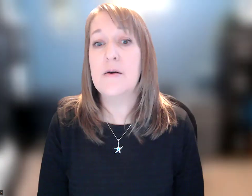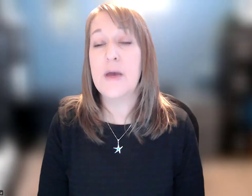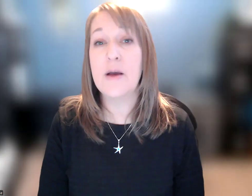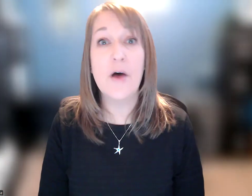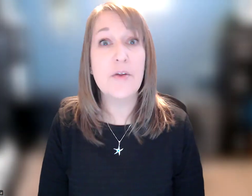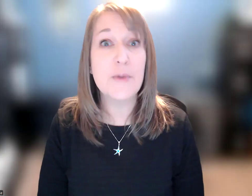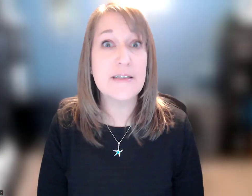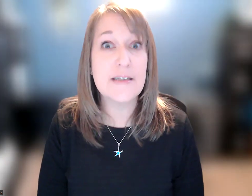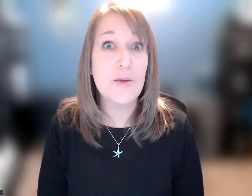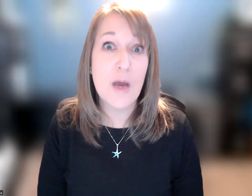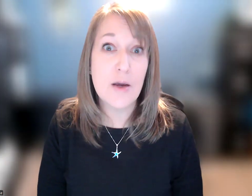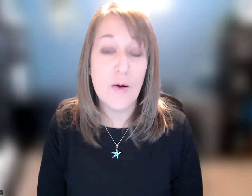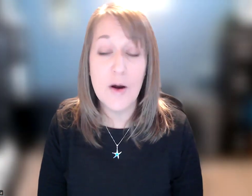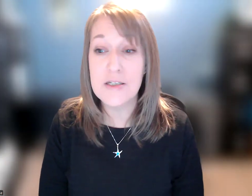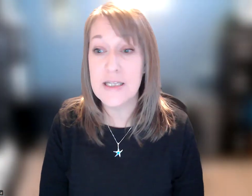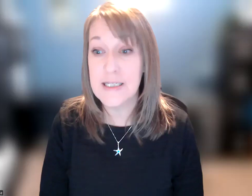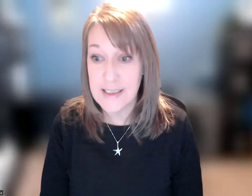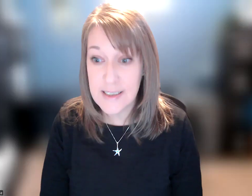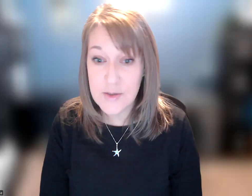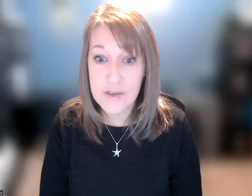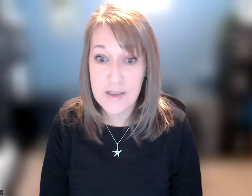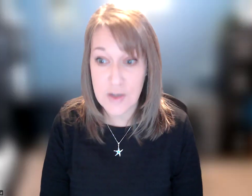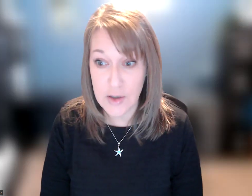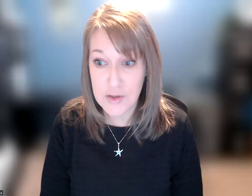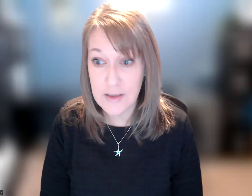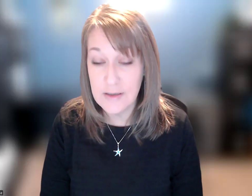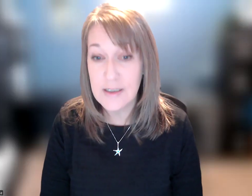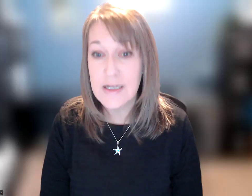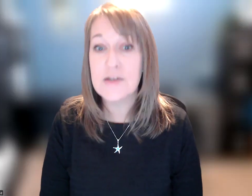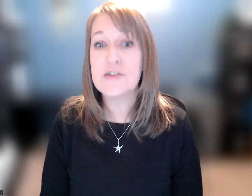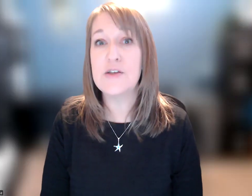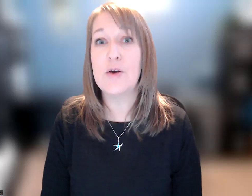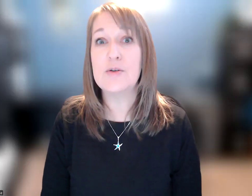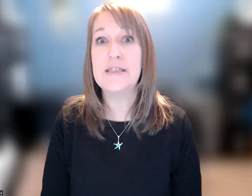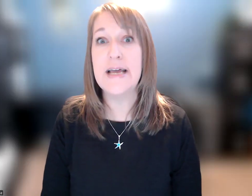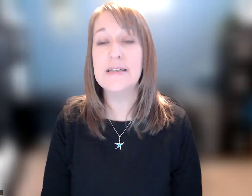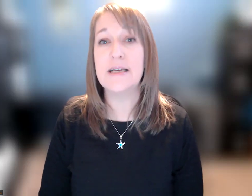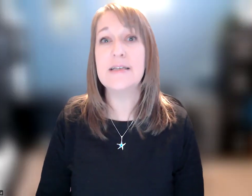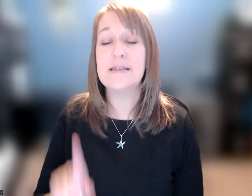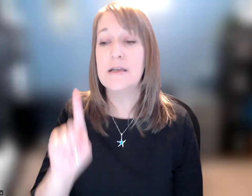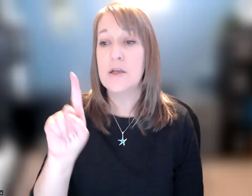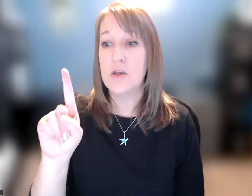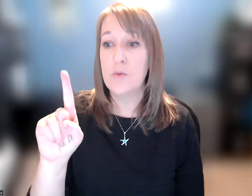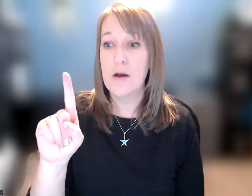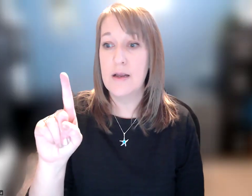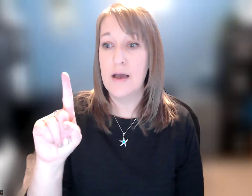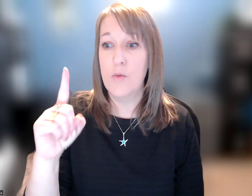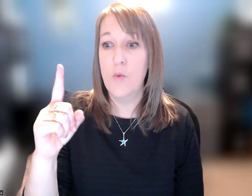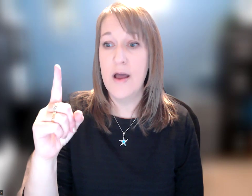A couple other places that you might go are to the dentist or to the doctor. So, dentist, you want a 1